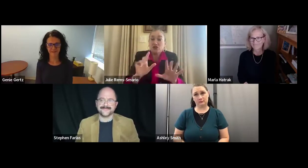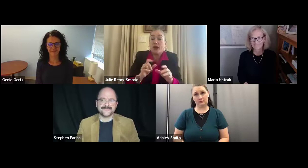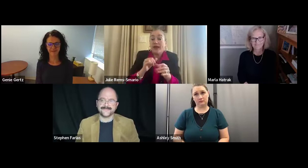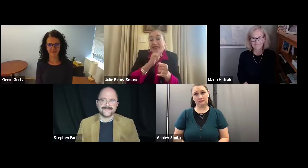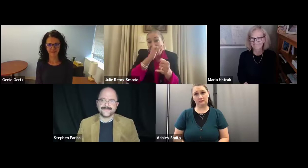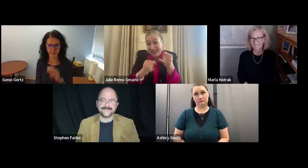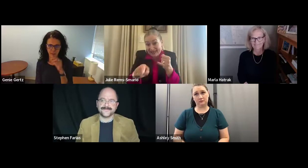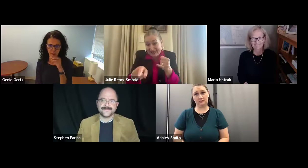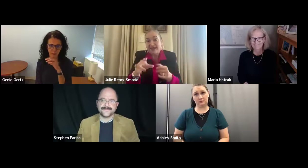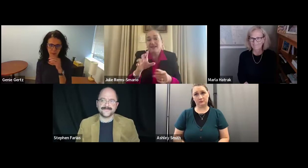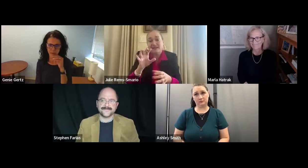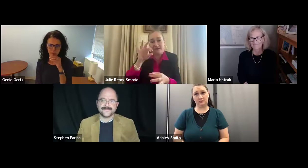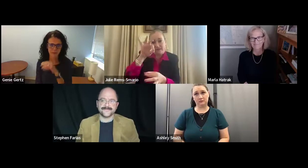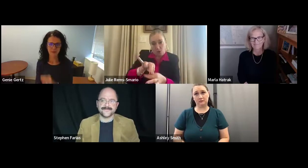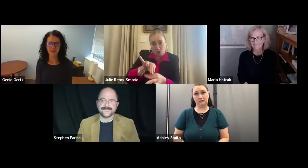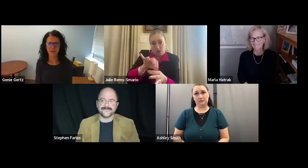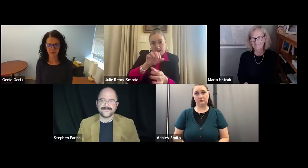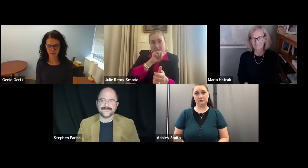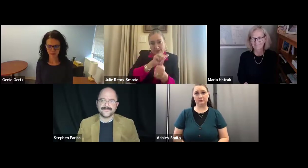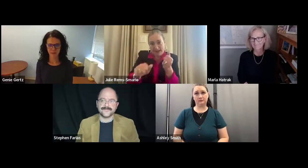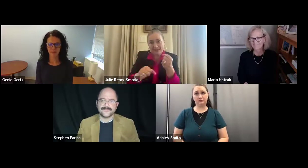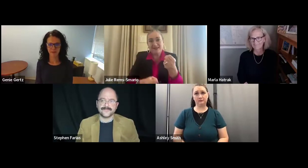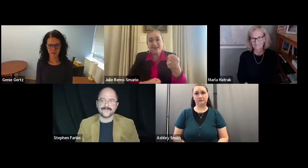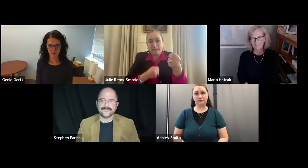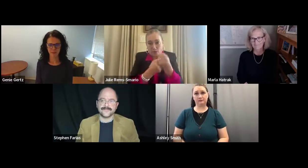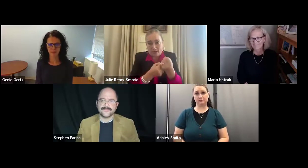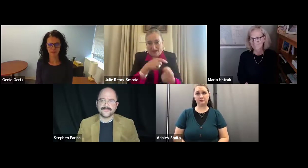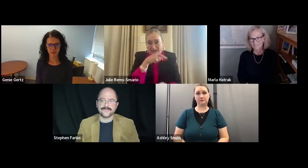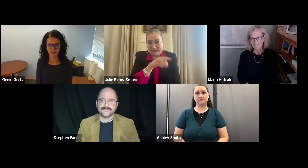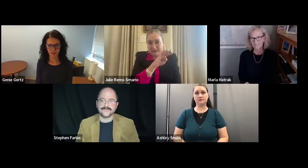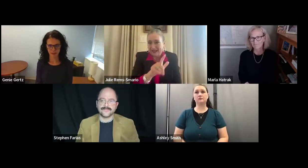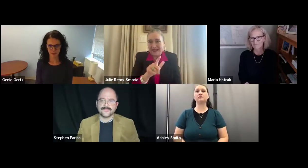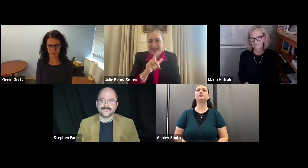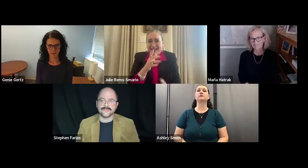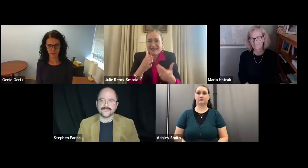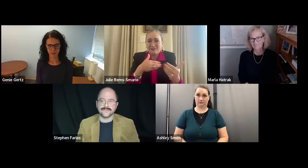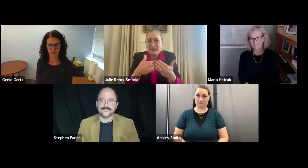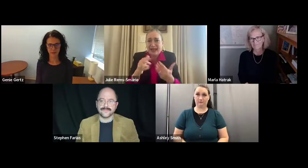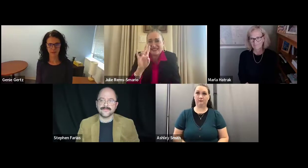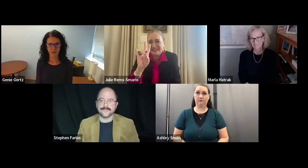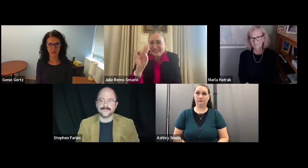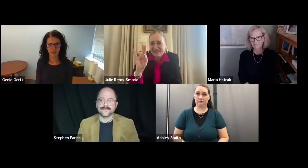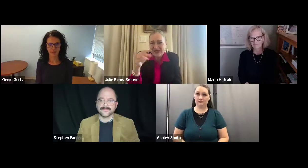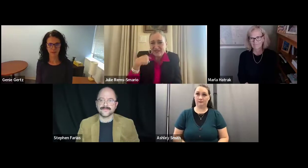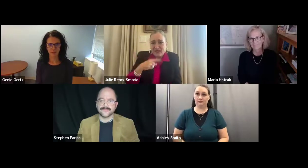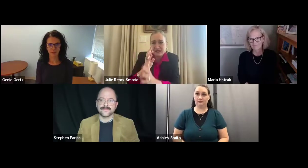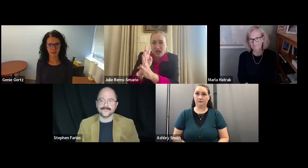this big flux of individuals who were unsure which way to vote or